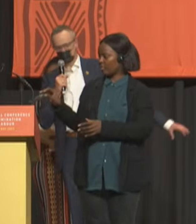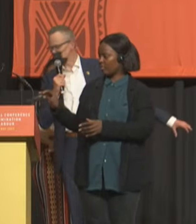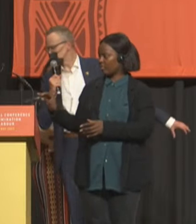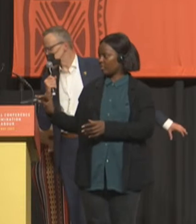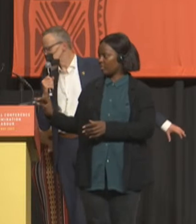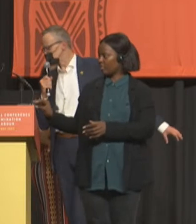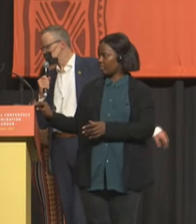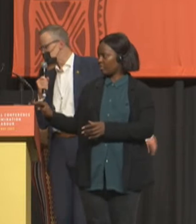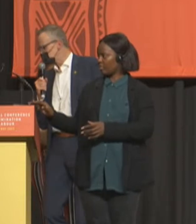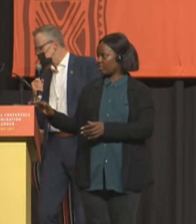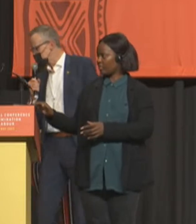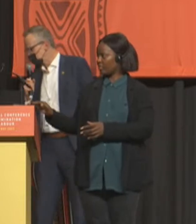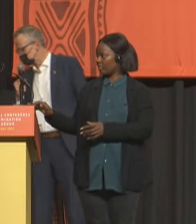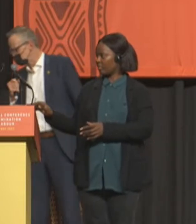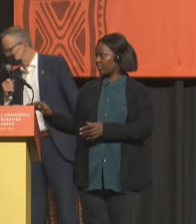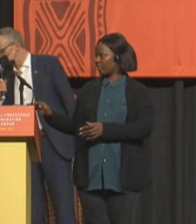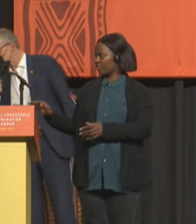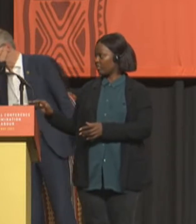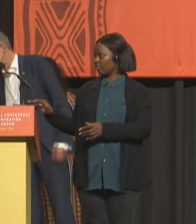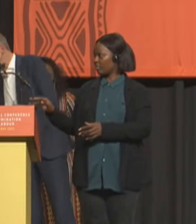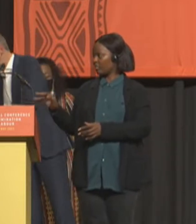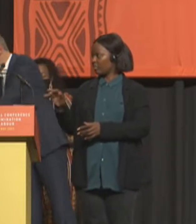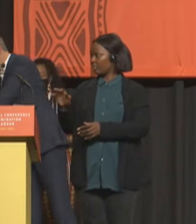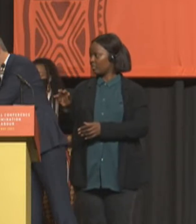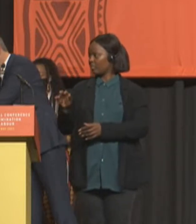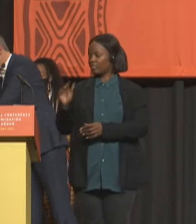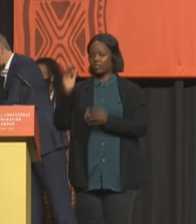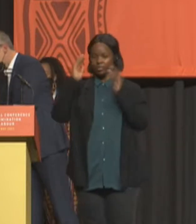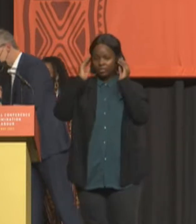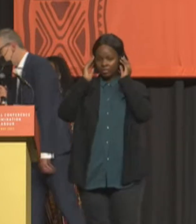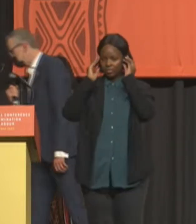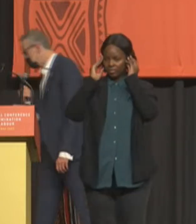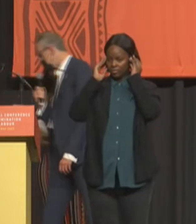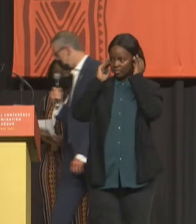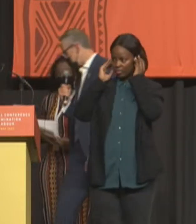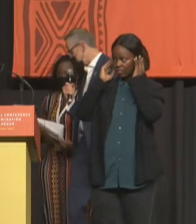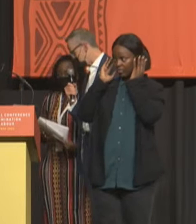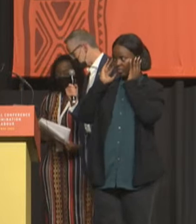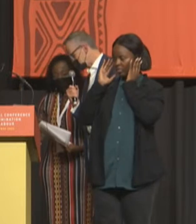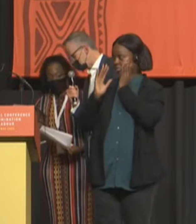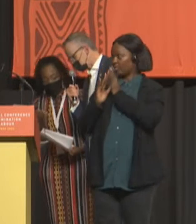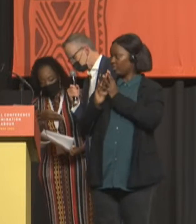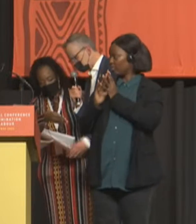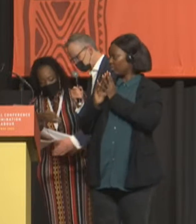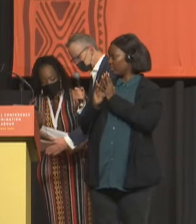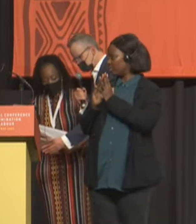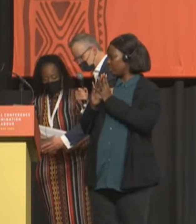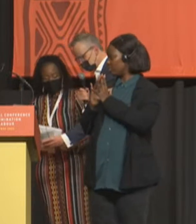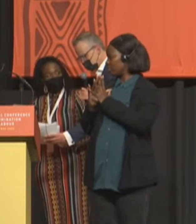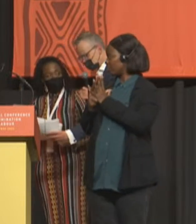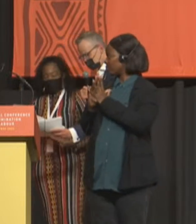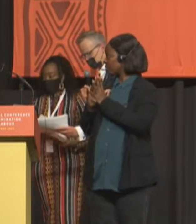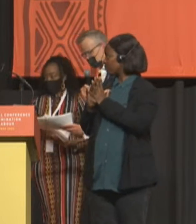You can stand up here behind. We can. Okay.